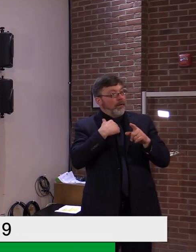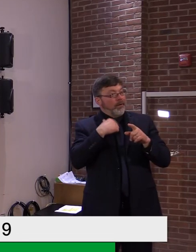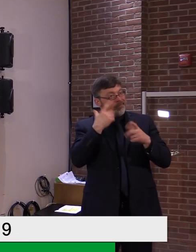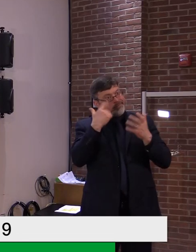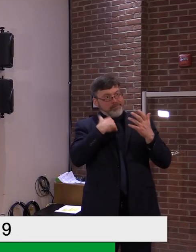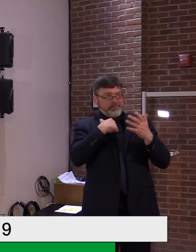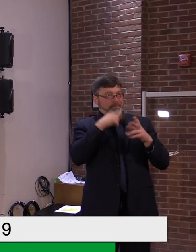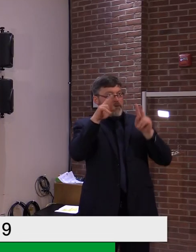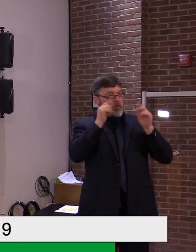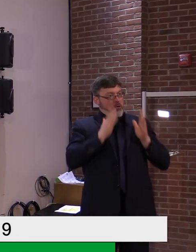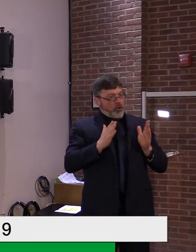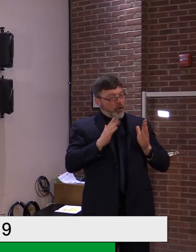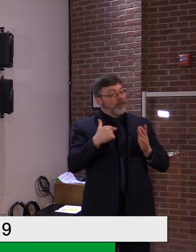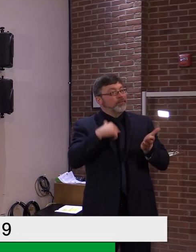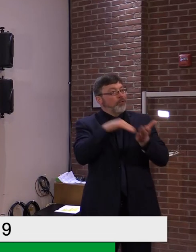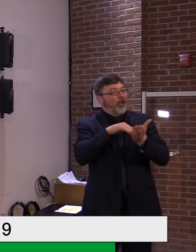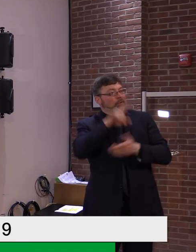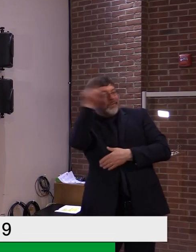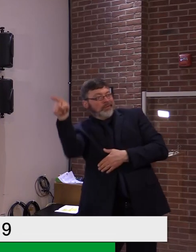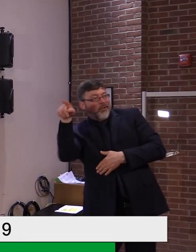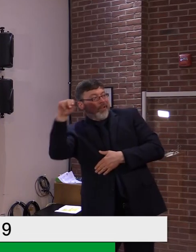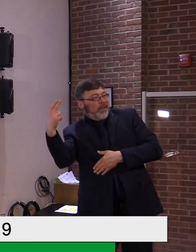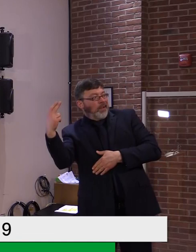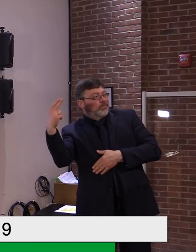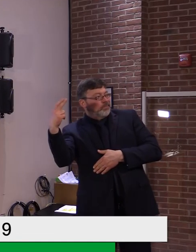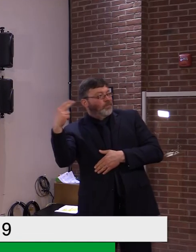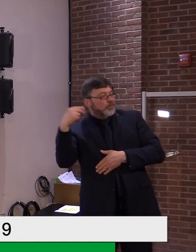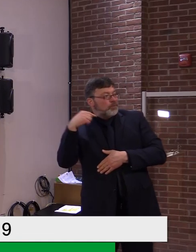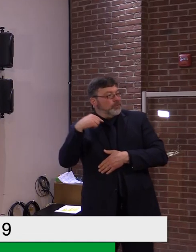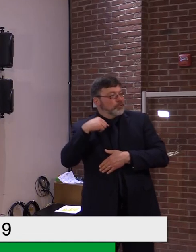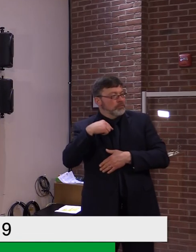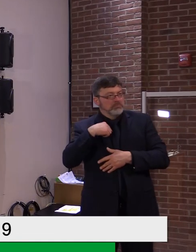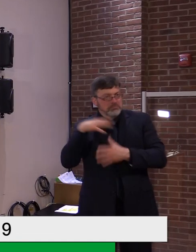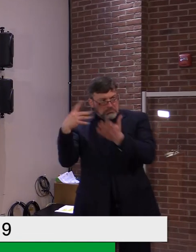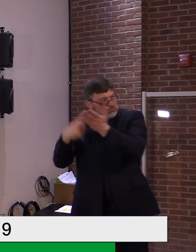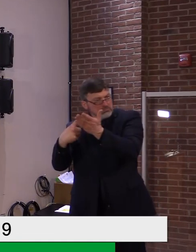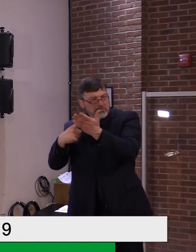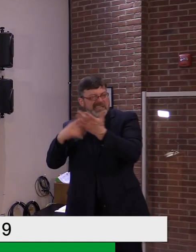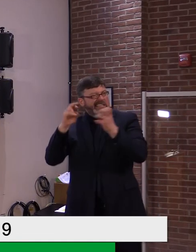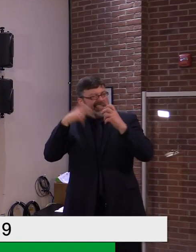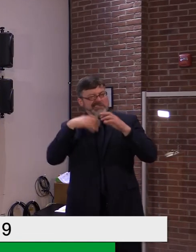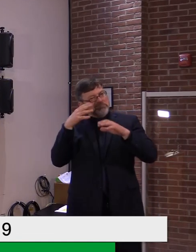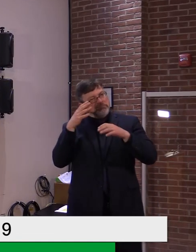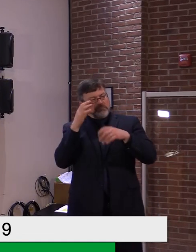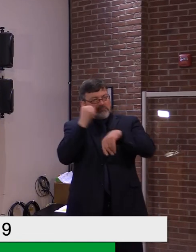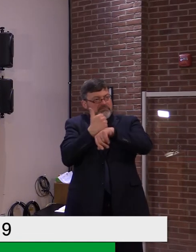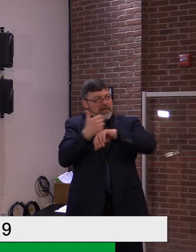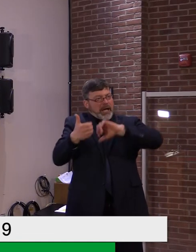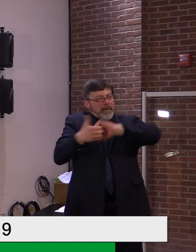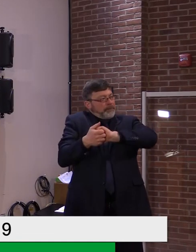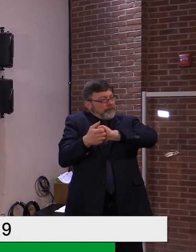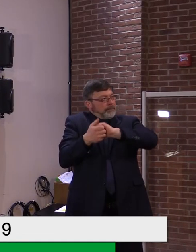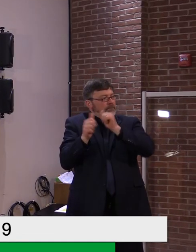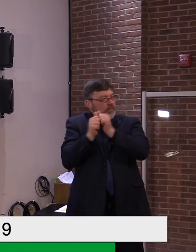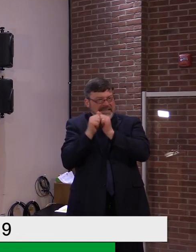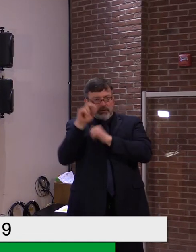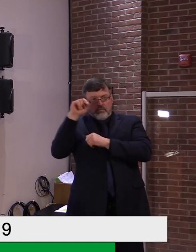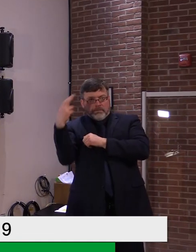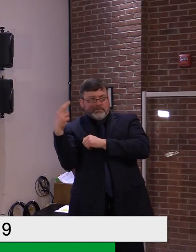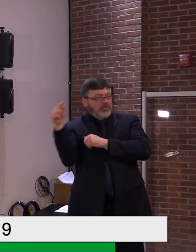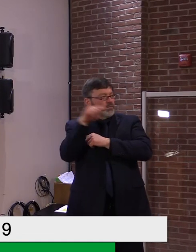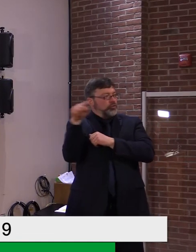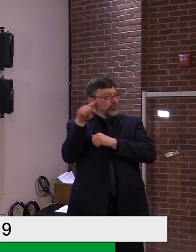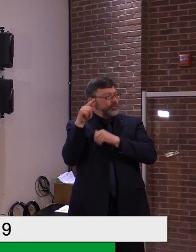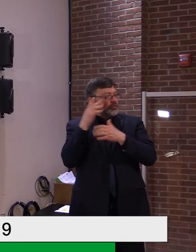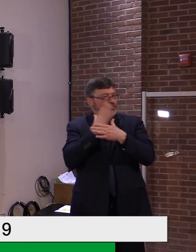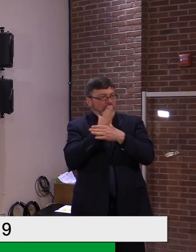their primary care and their clinics over there in order to provide information for clinics in Vermont. So we're looking